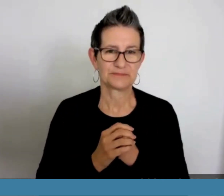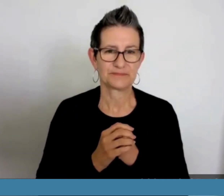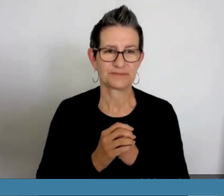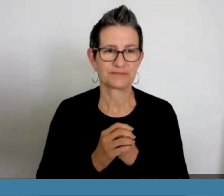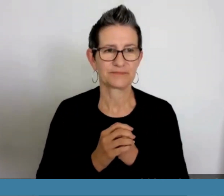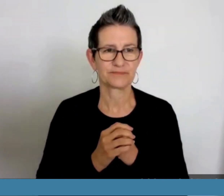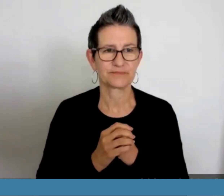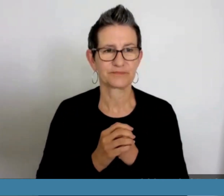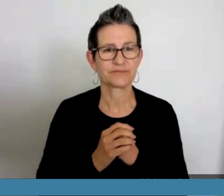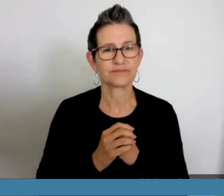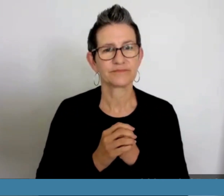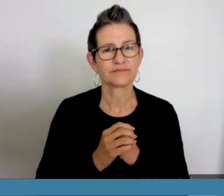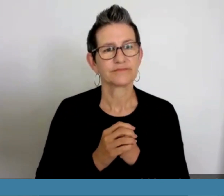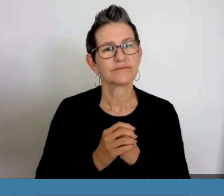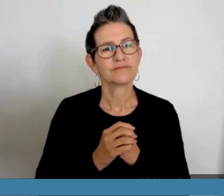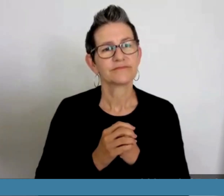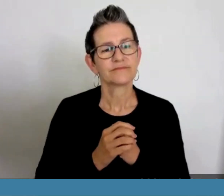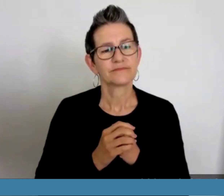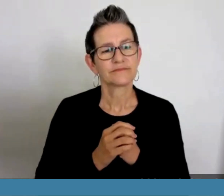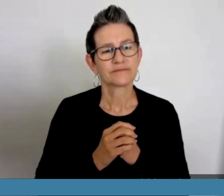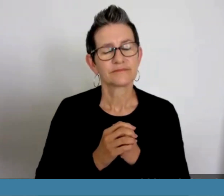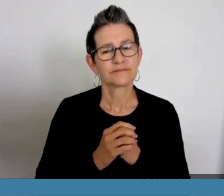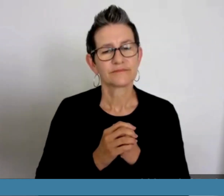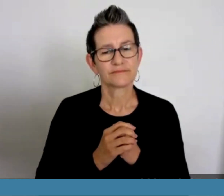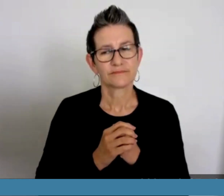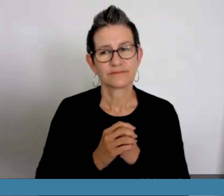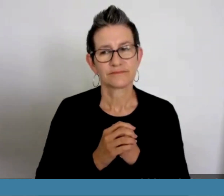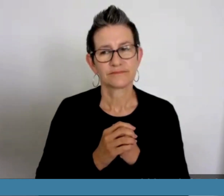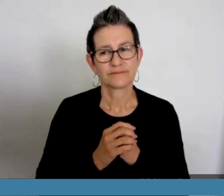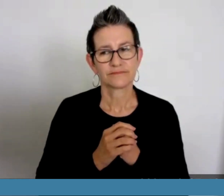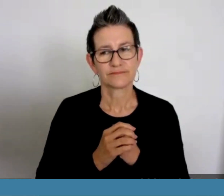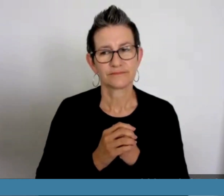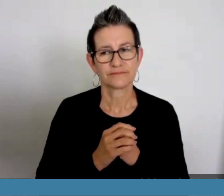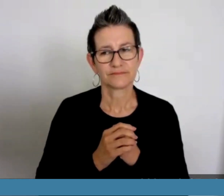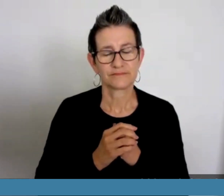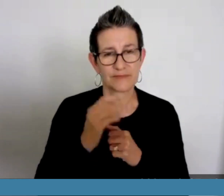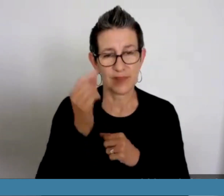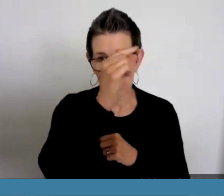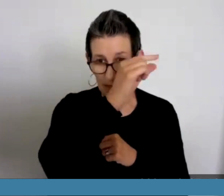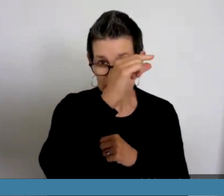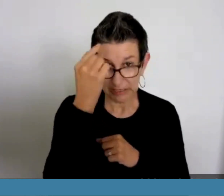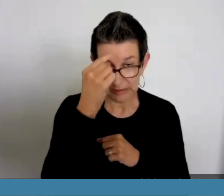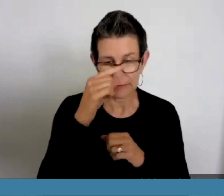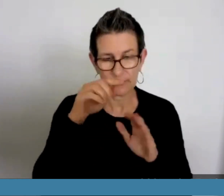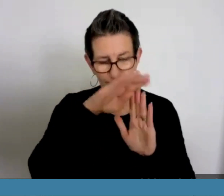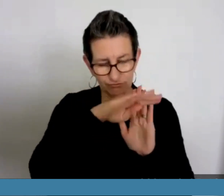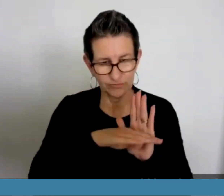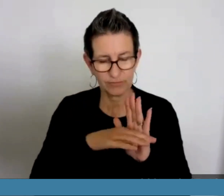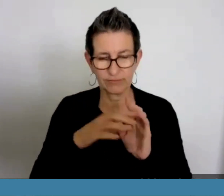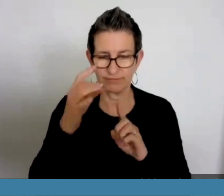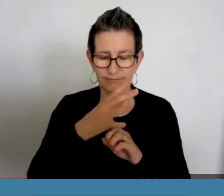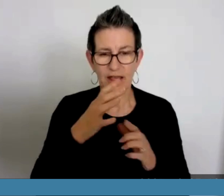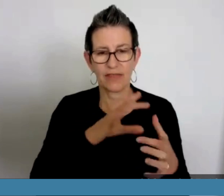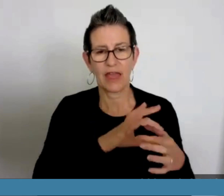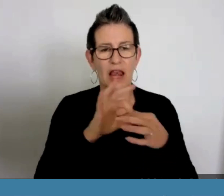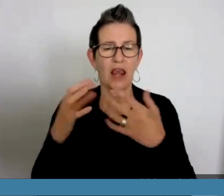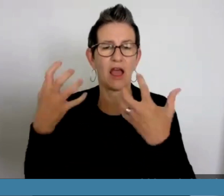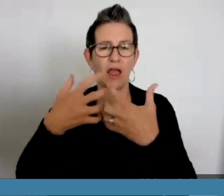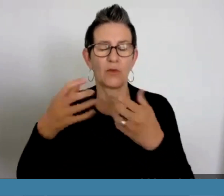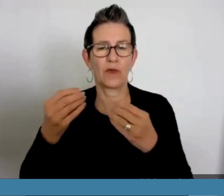These objectives are critical because they align with broader national priorities, including Australia's disability